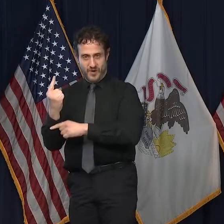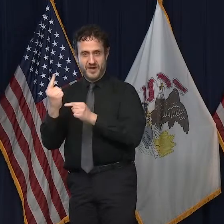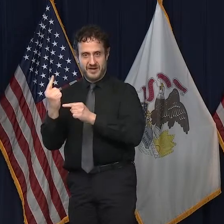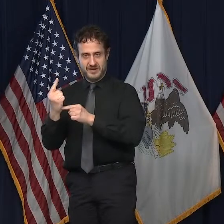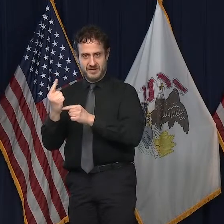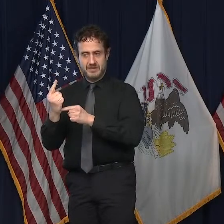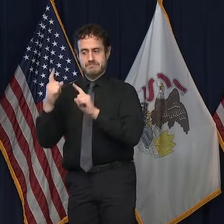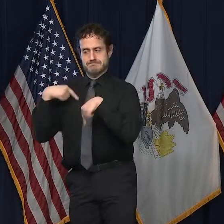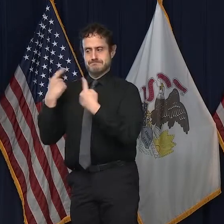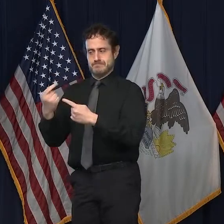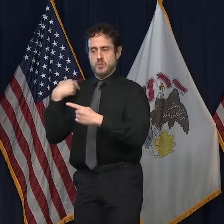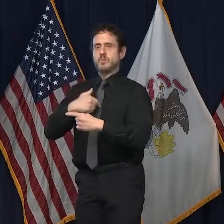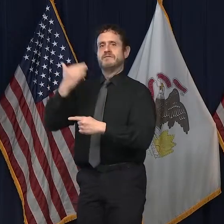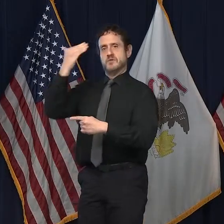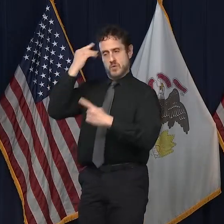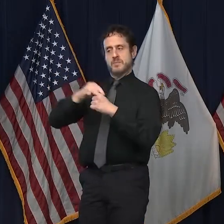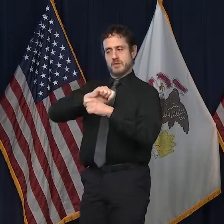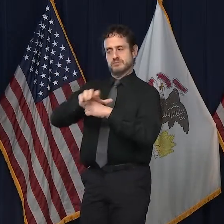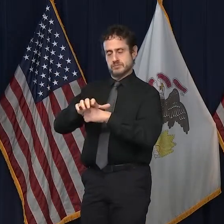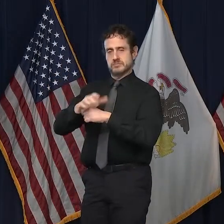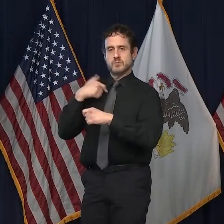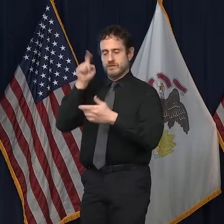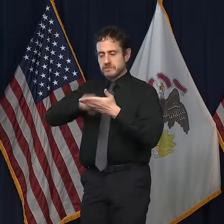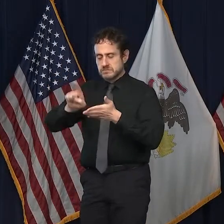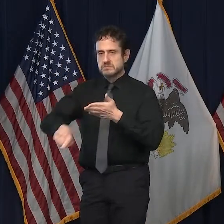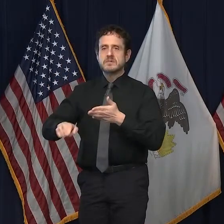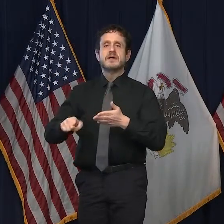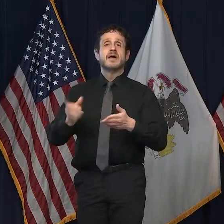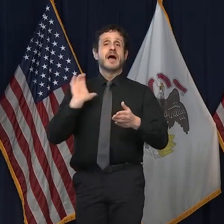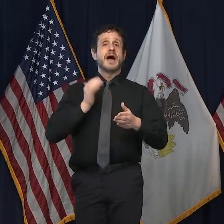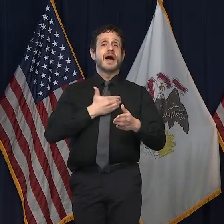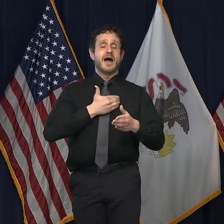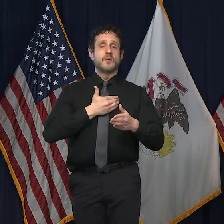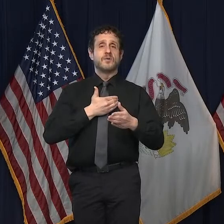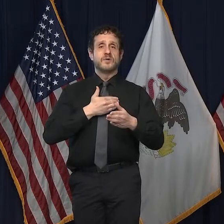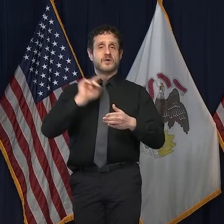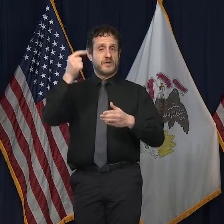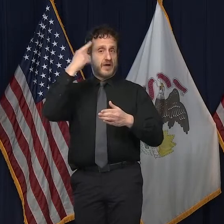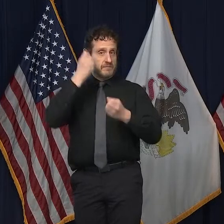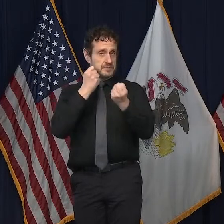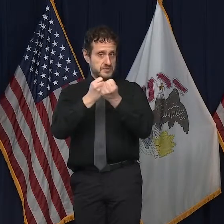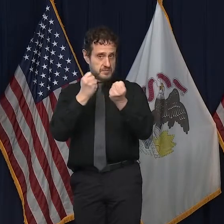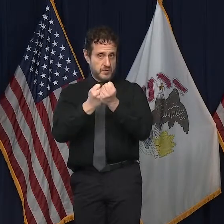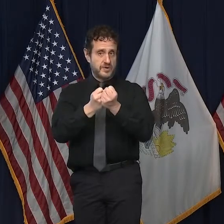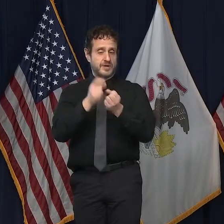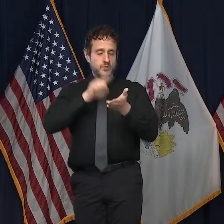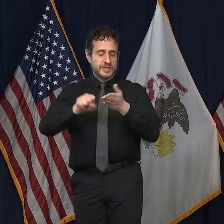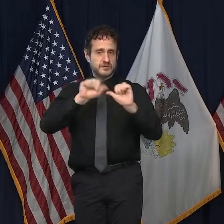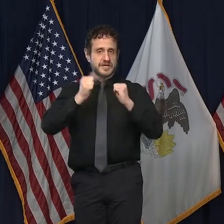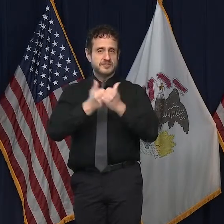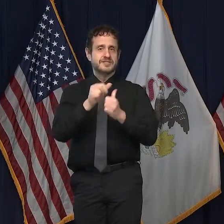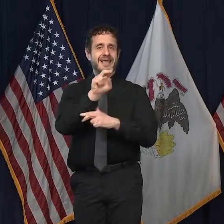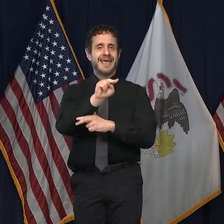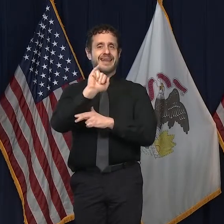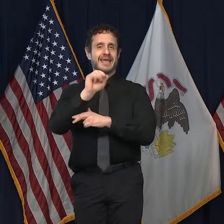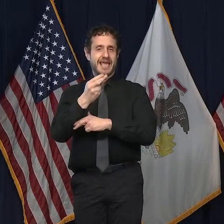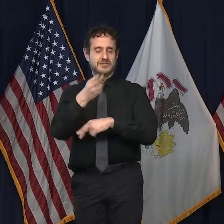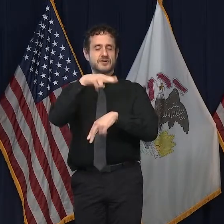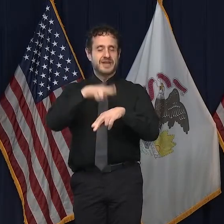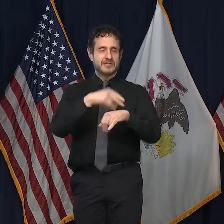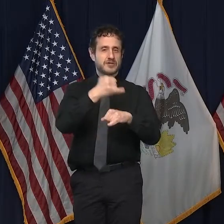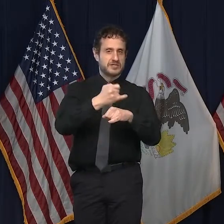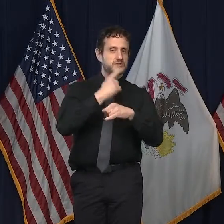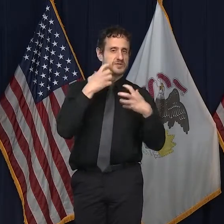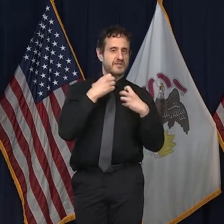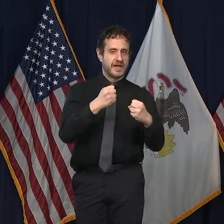the National Institutes of Health, our national publicly funded medical research agency, and across the nation have